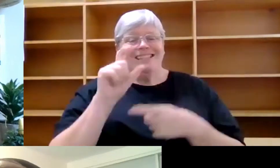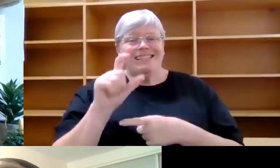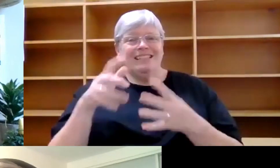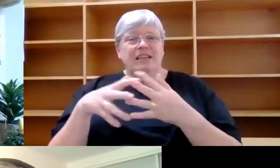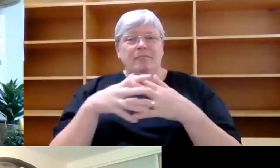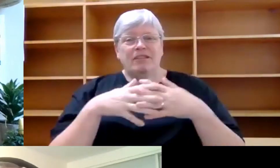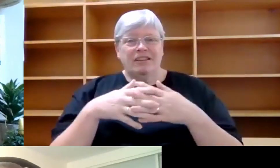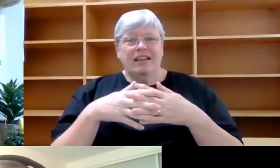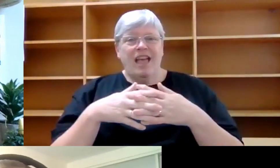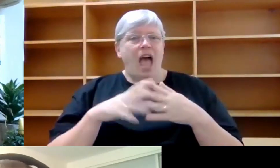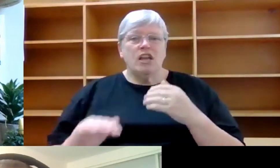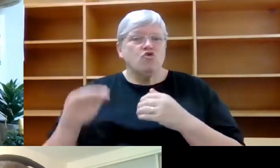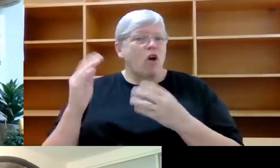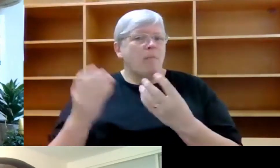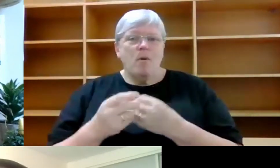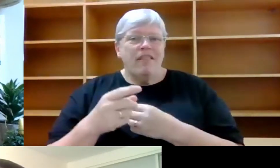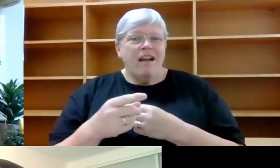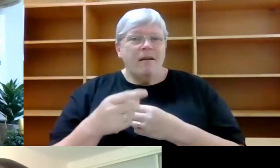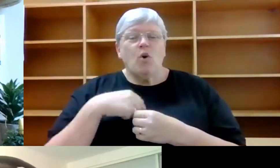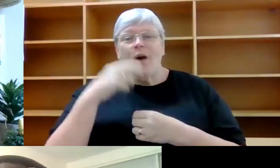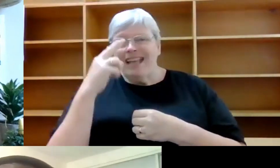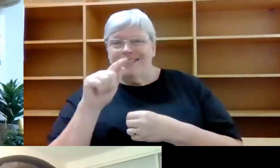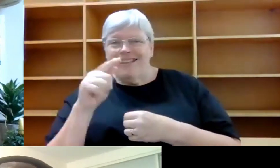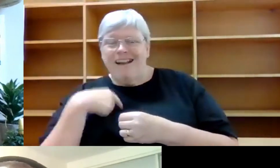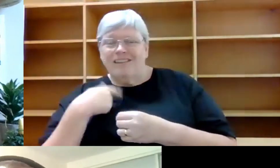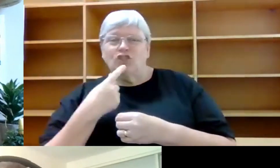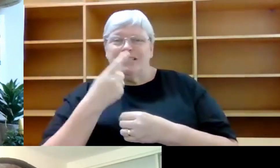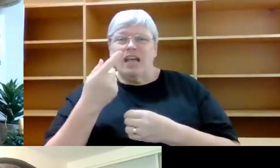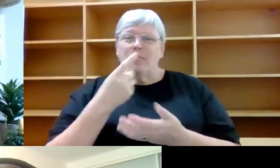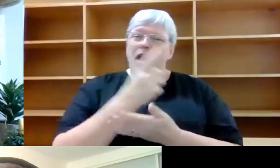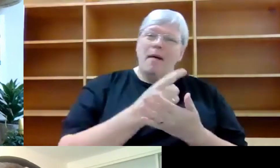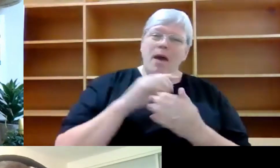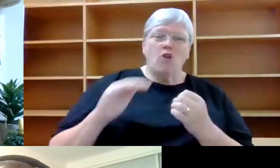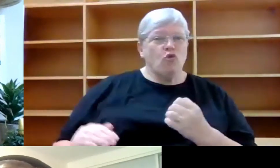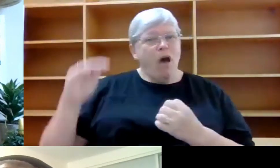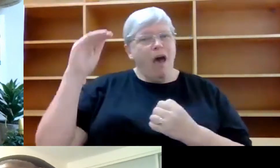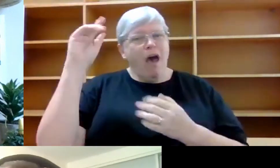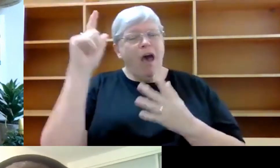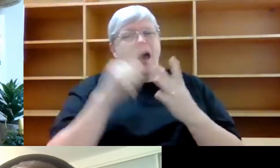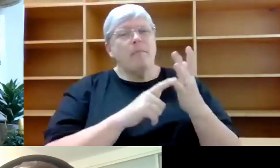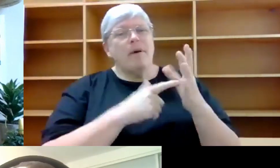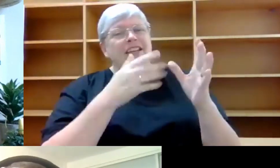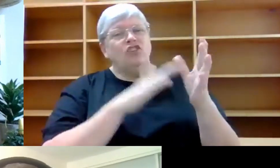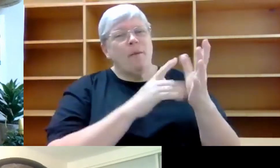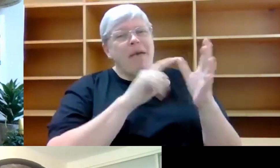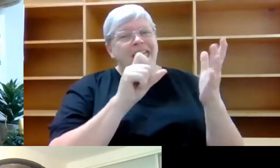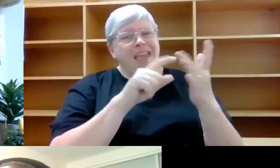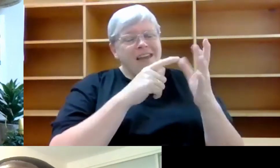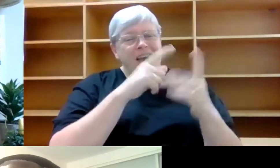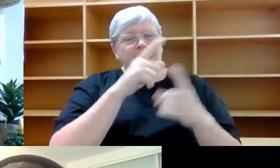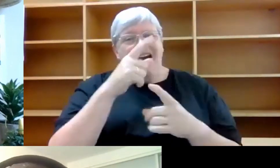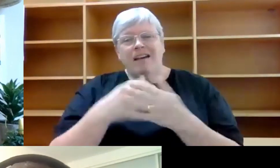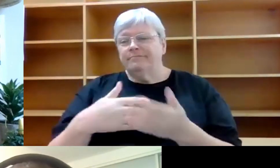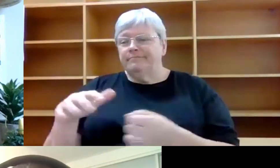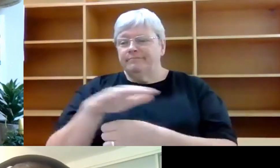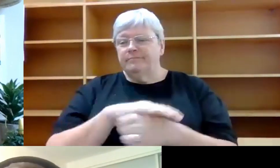I love to hear tales about, when she was growing up in Jamaica. And she grew up in a place called Richmond, which is near the